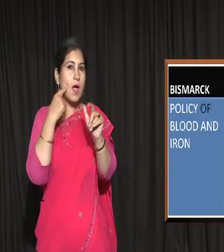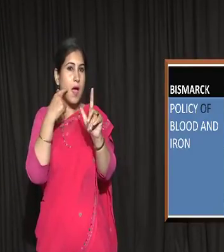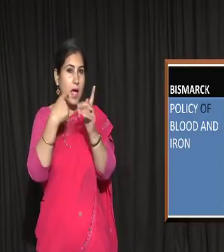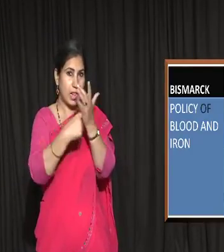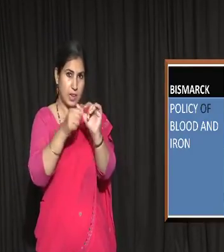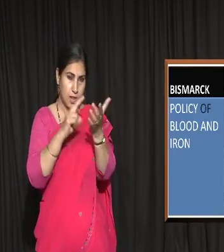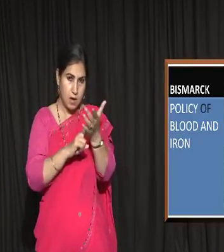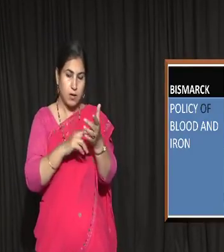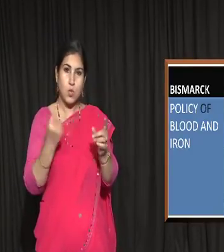country.